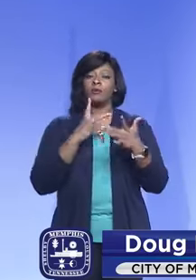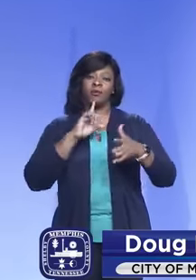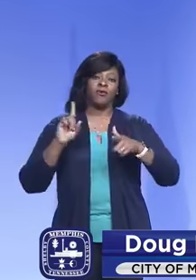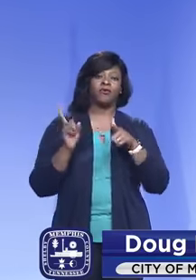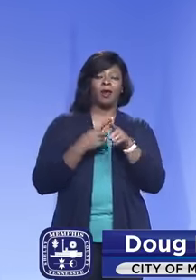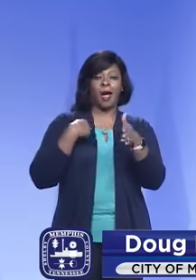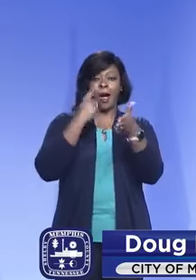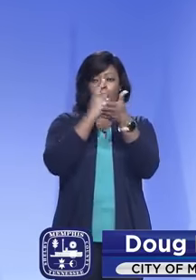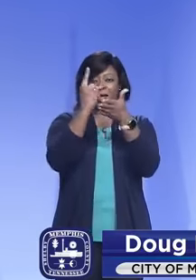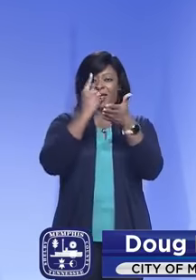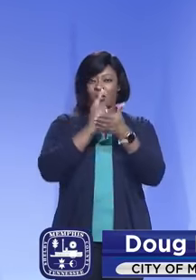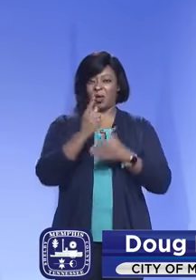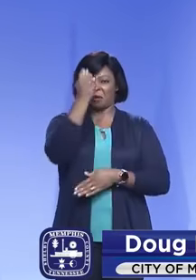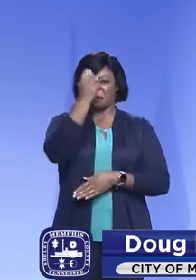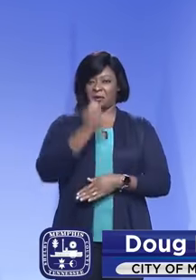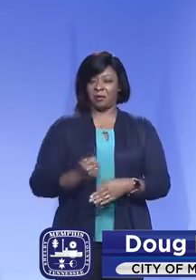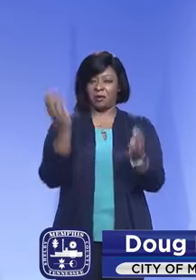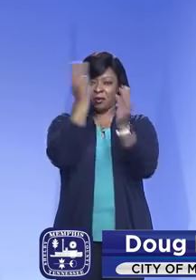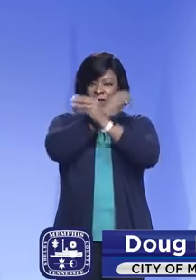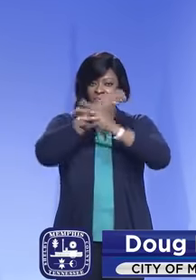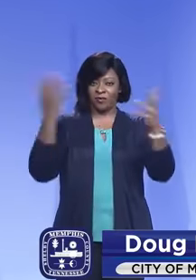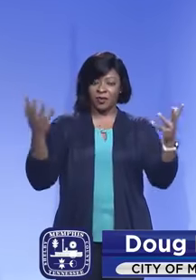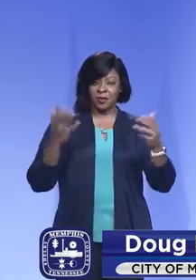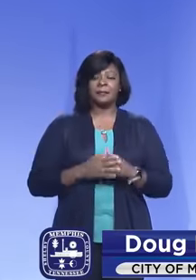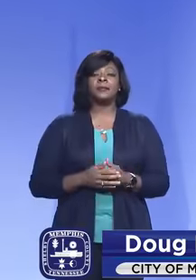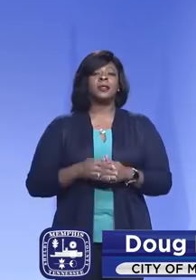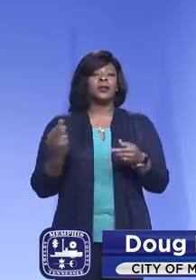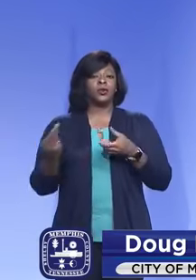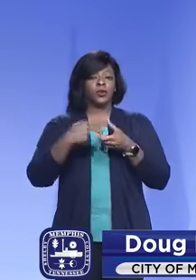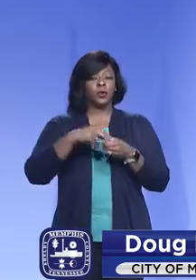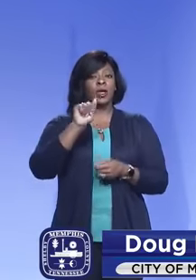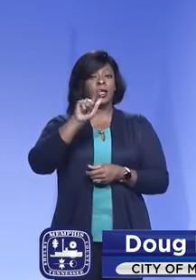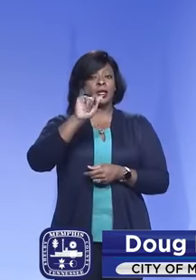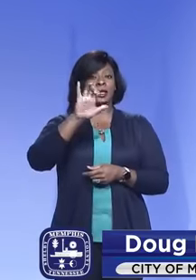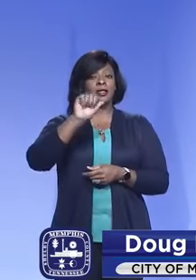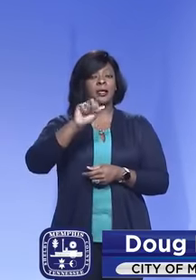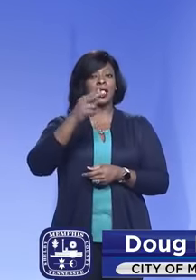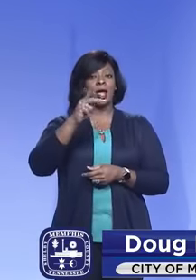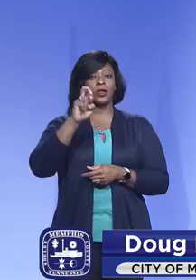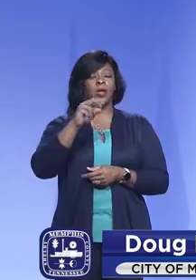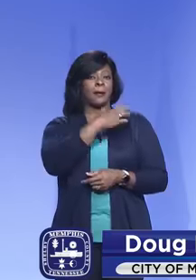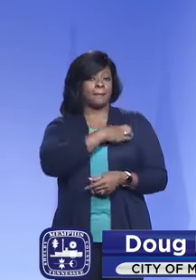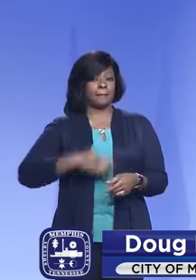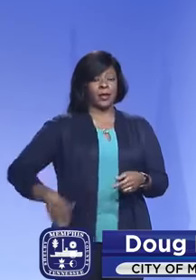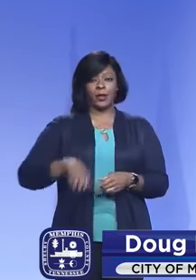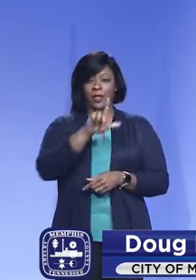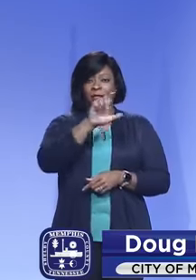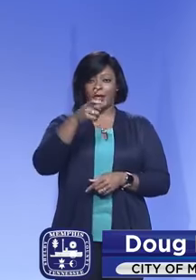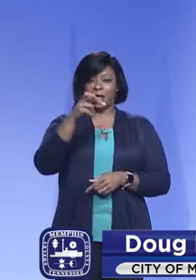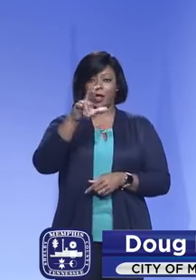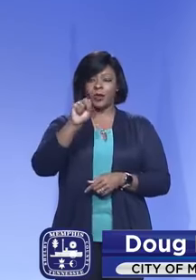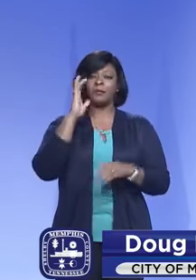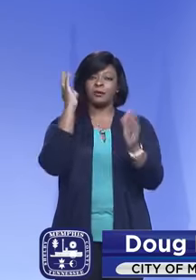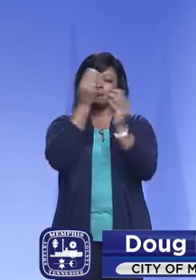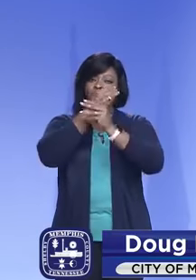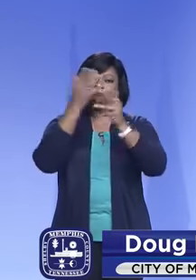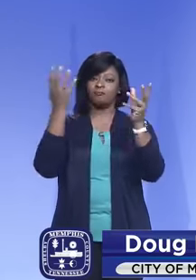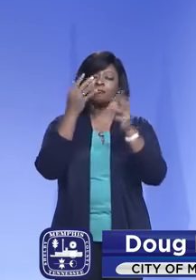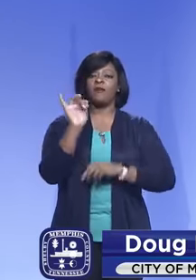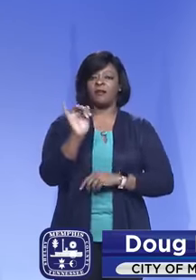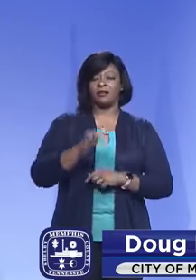of our weekly task force updates. I'm joined today by Dr. Alisa Haushalter and Mayor Lee Harris, who will be giving you some